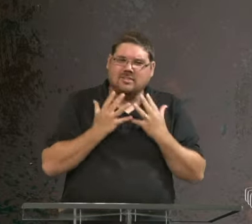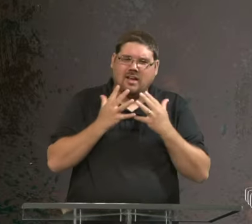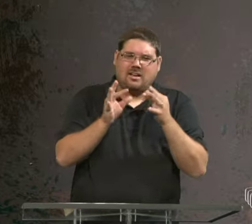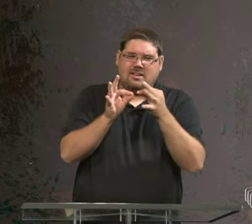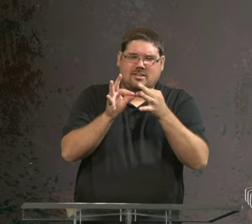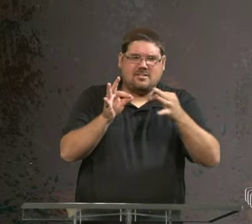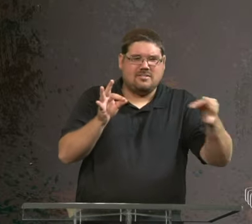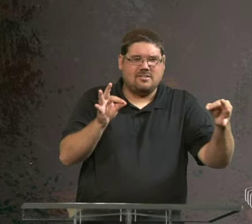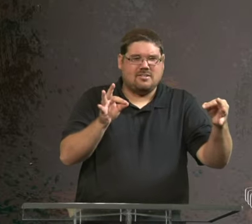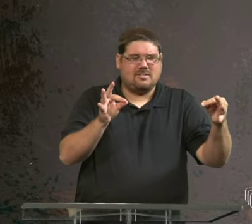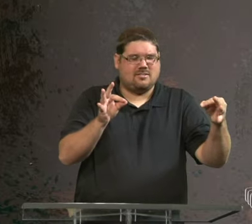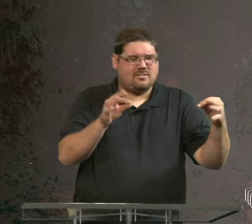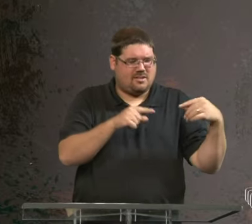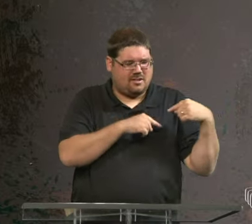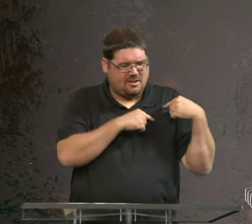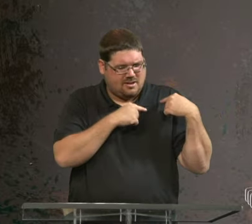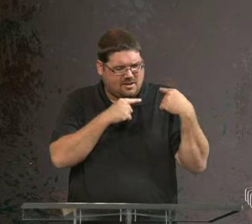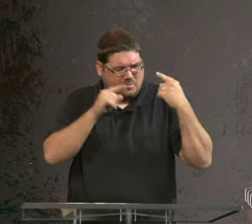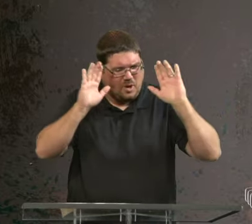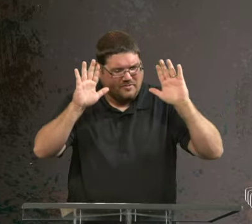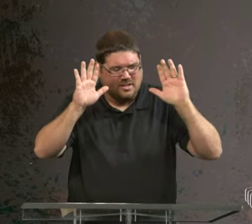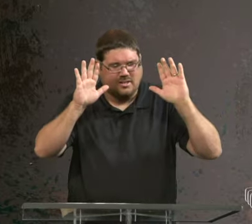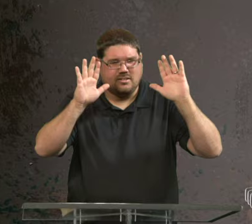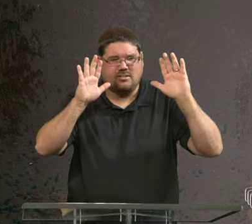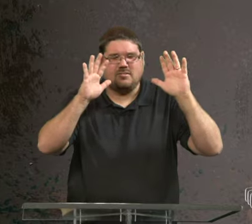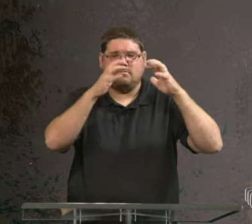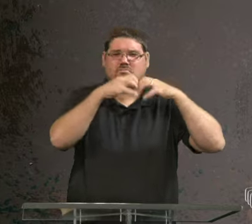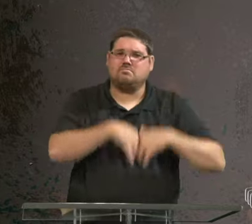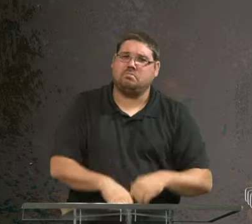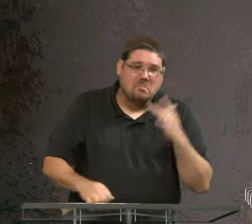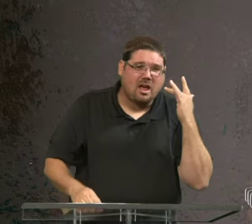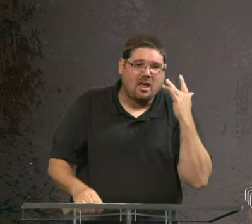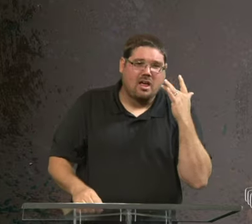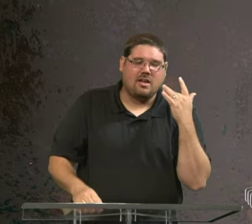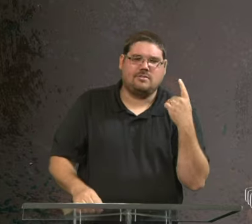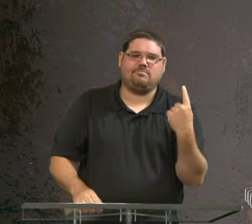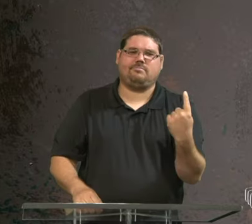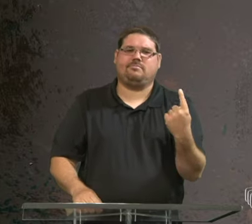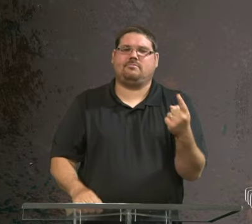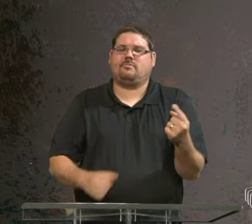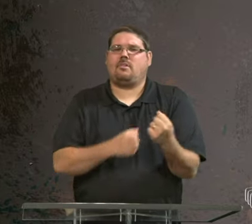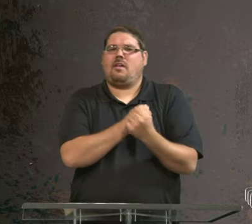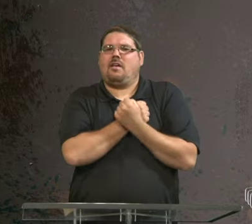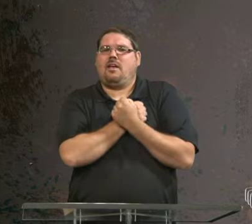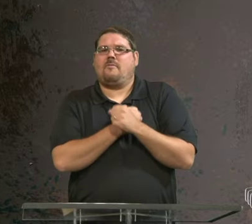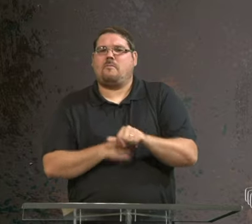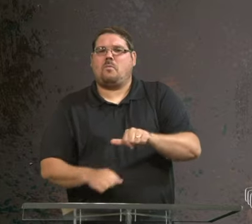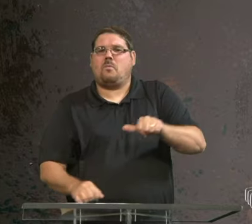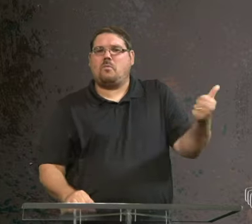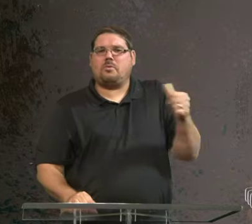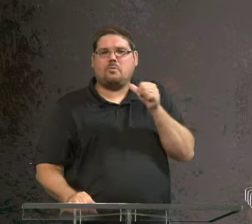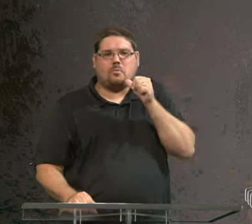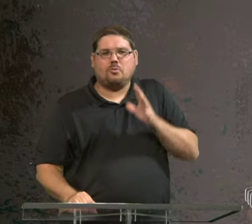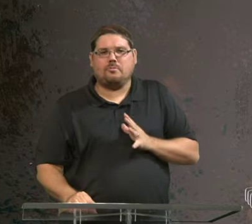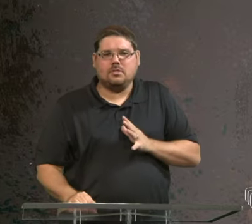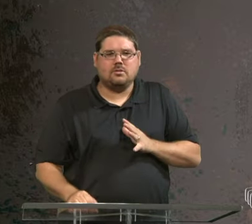from various countries. So it's sad that even though Solomon had a wonderful reign, and now it had to come to an